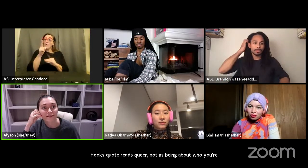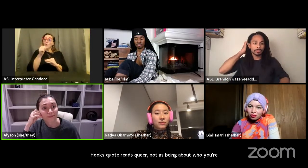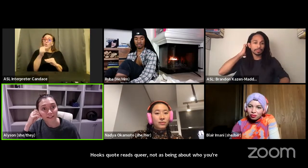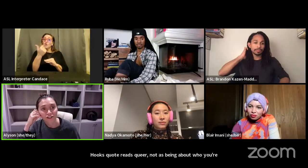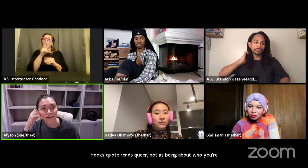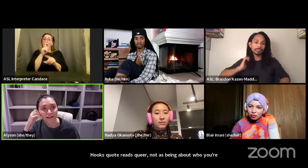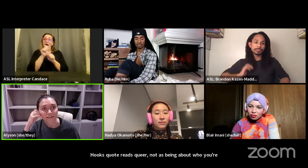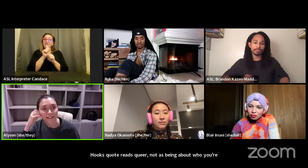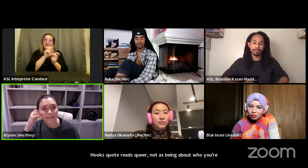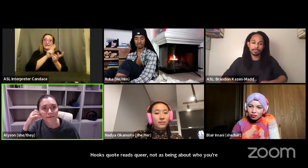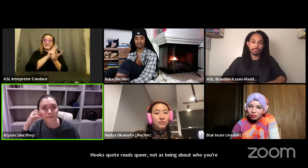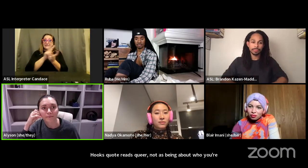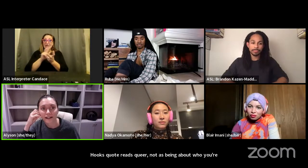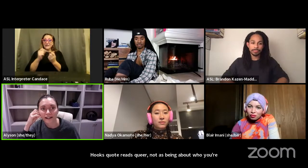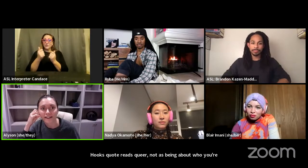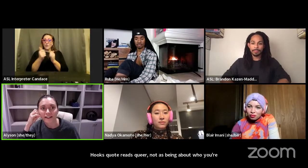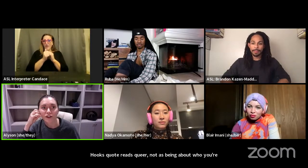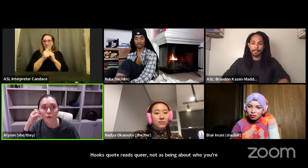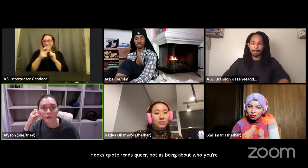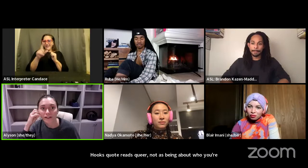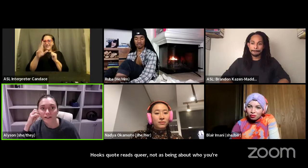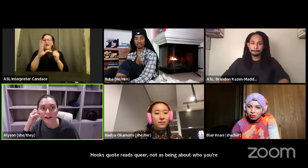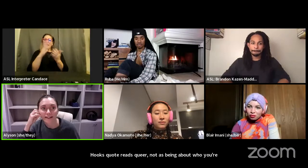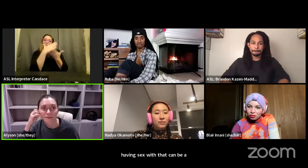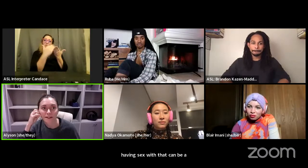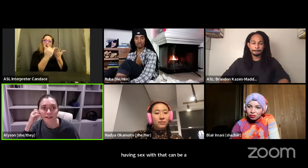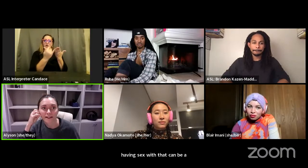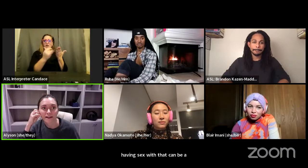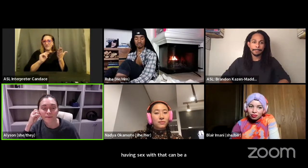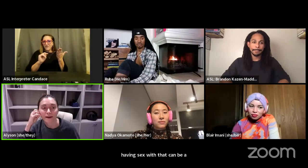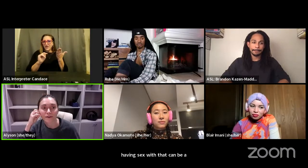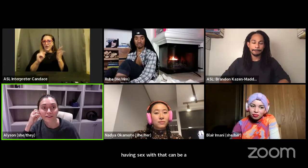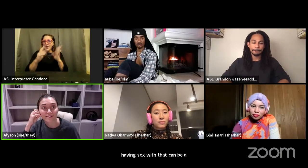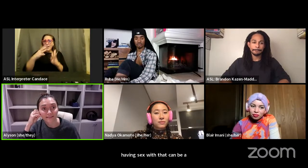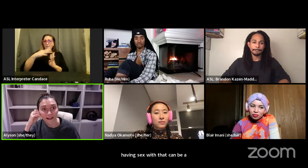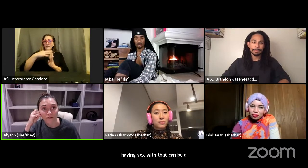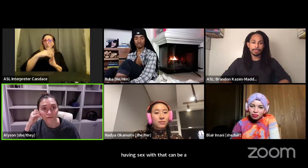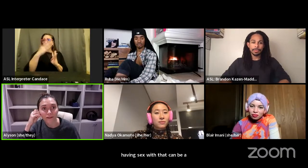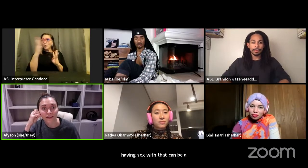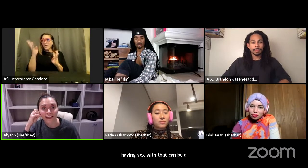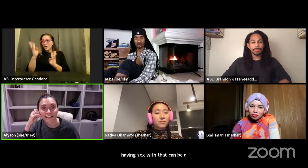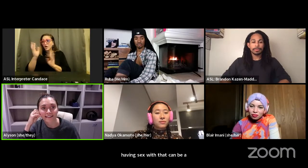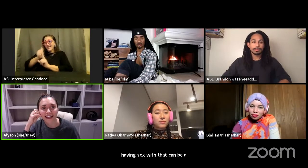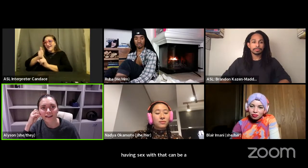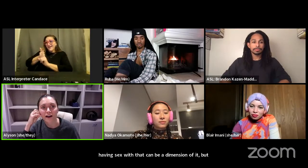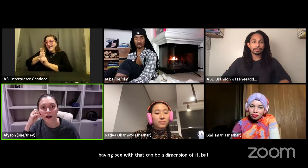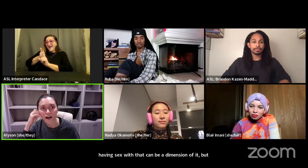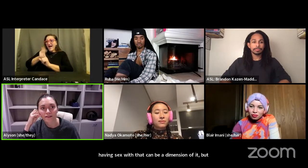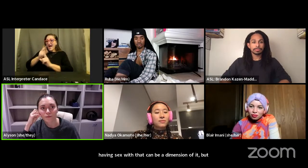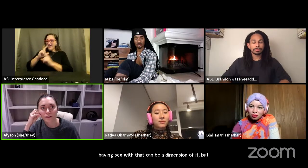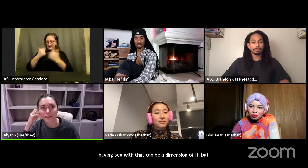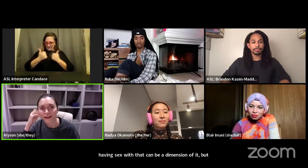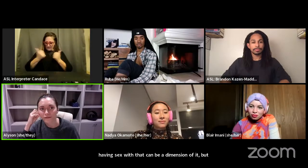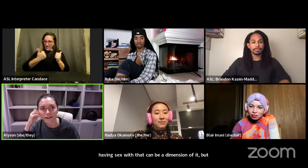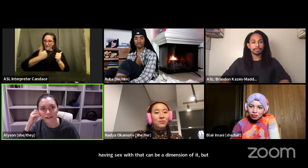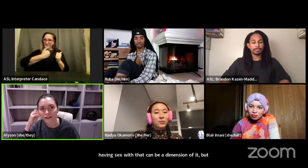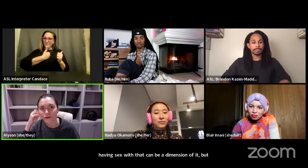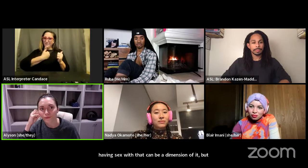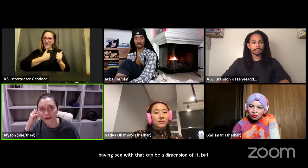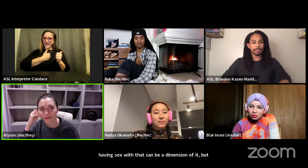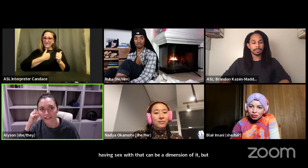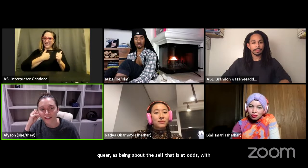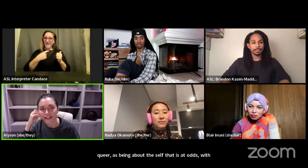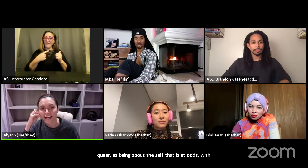can be a dimension of it, but queer as being about the self that is at odds with